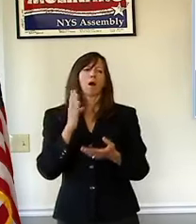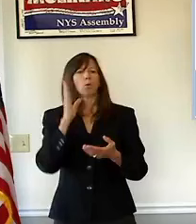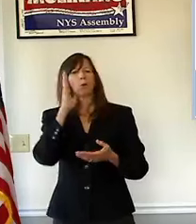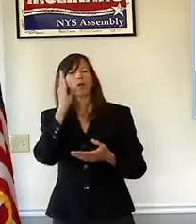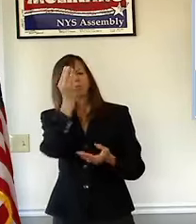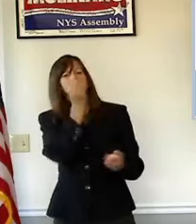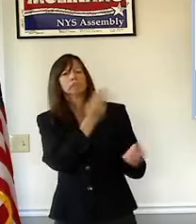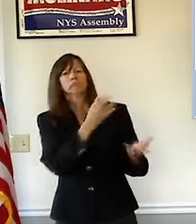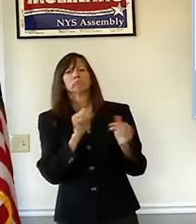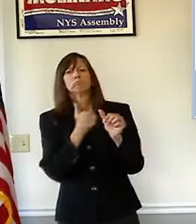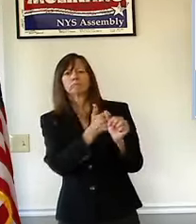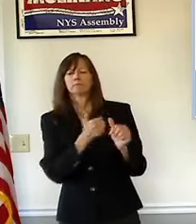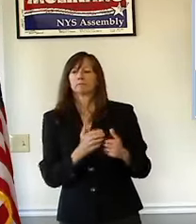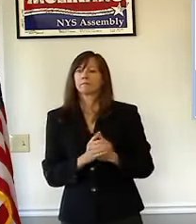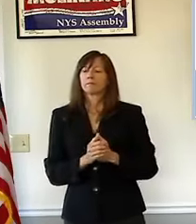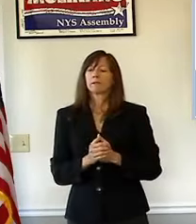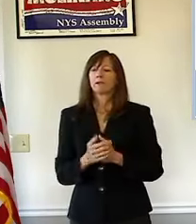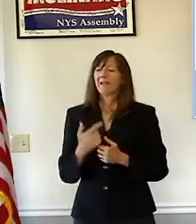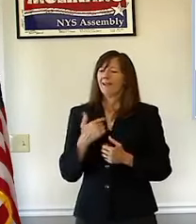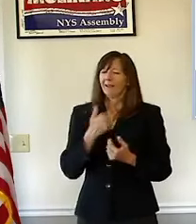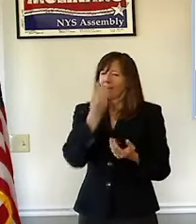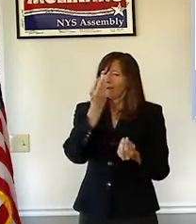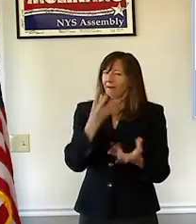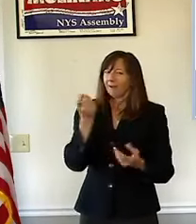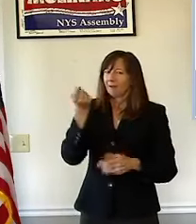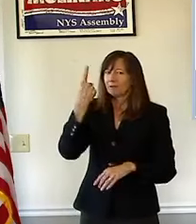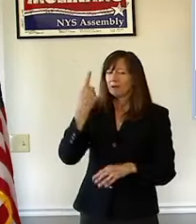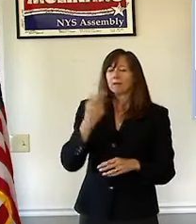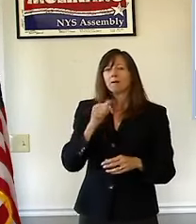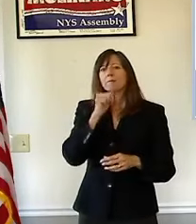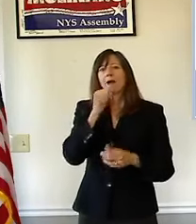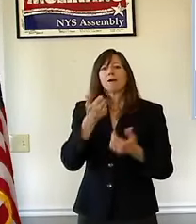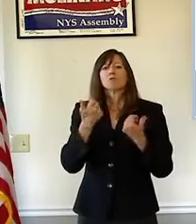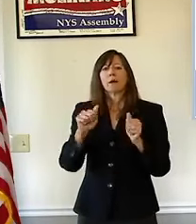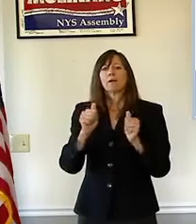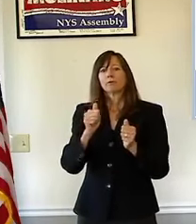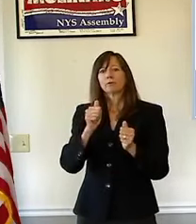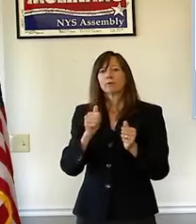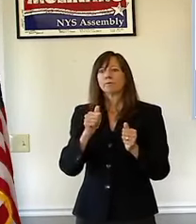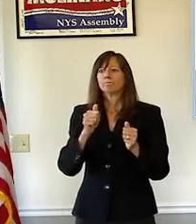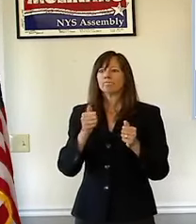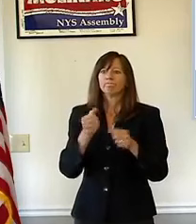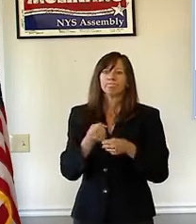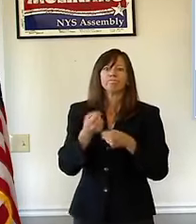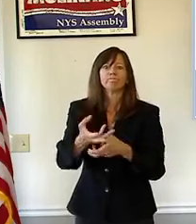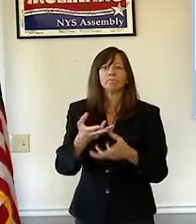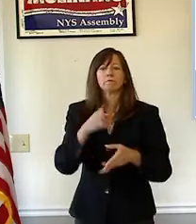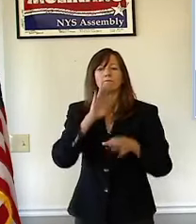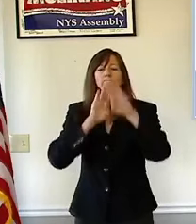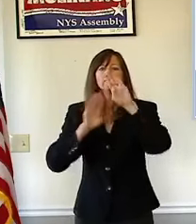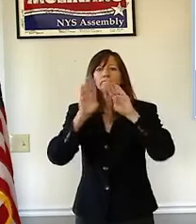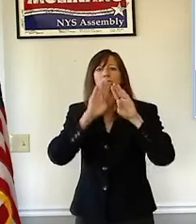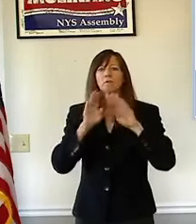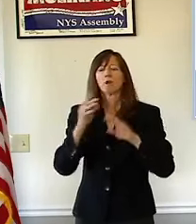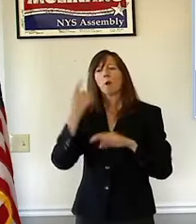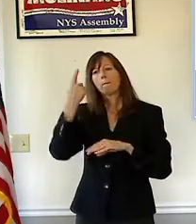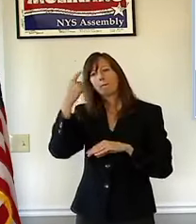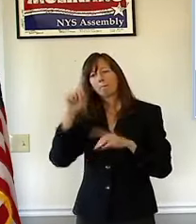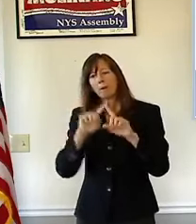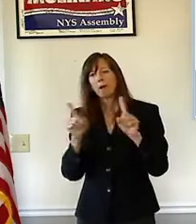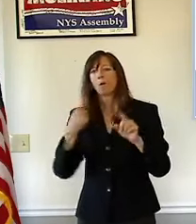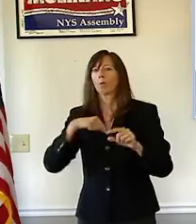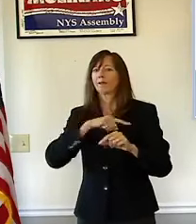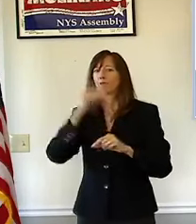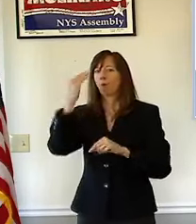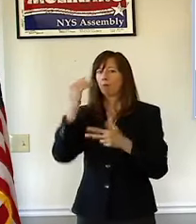unnecessarily. What I can tell you is that these businesses, malls, theaters, gyms, all have engaged honestly